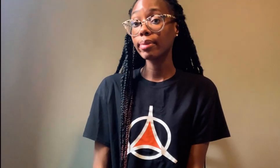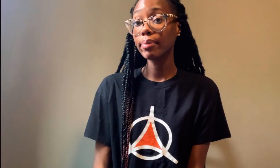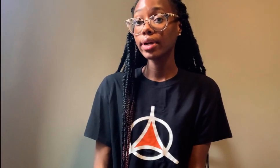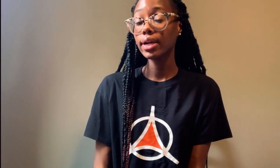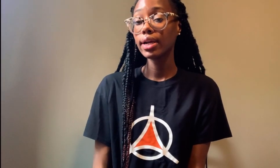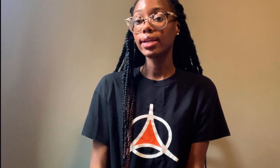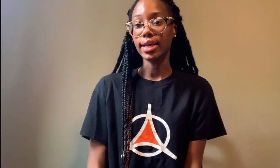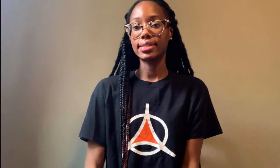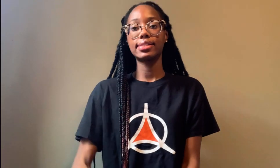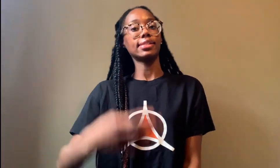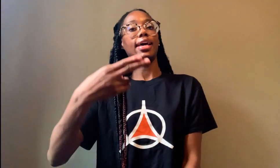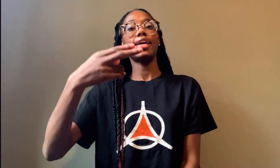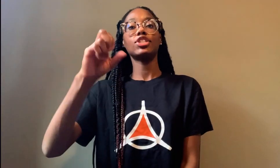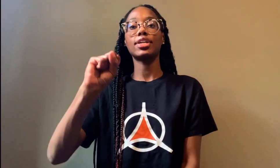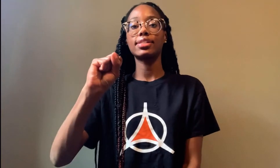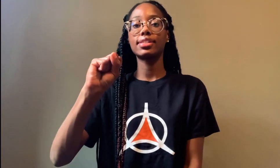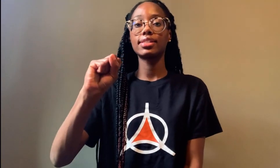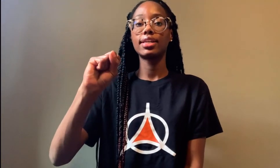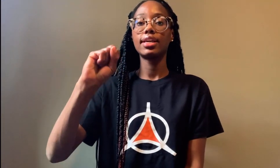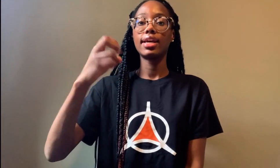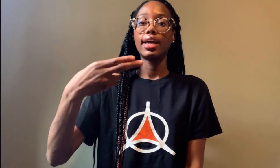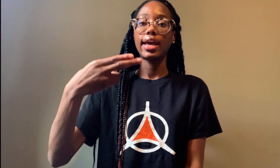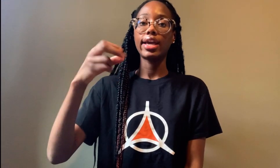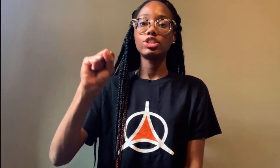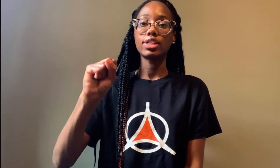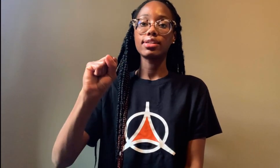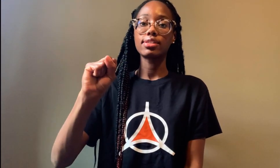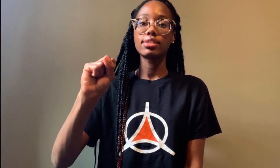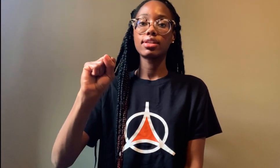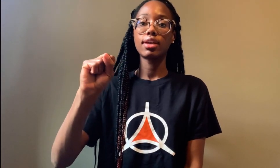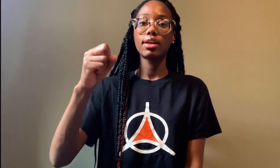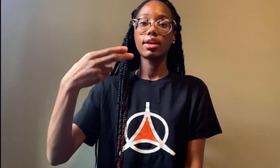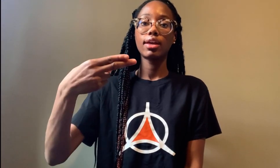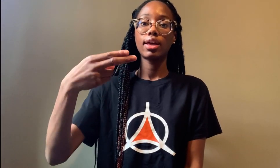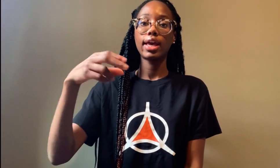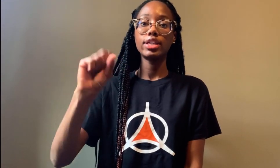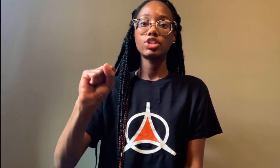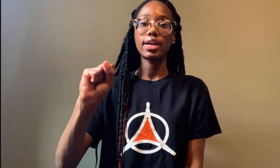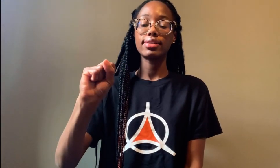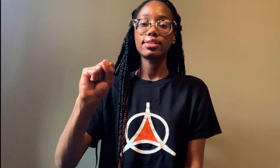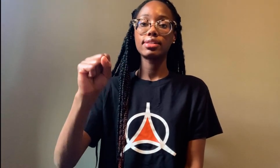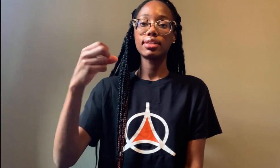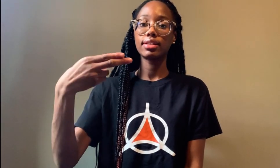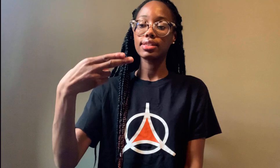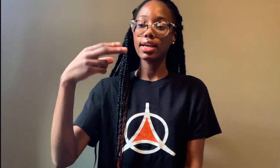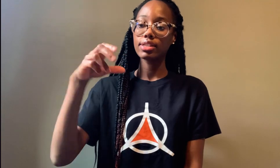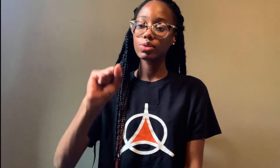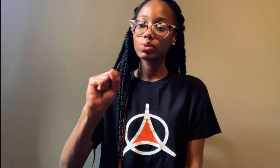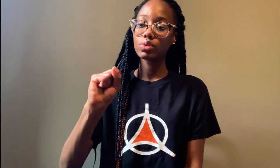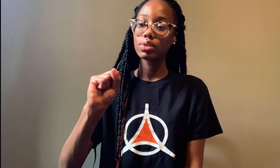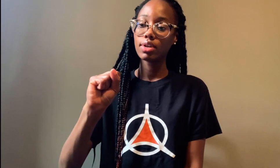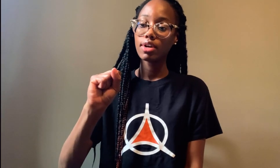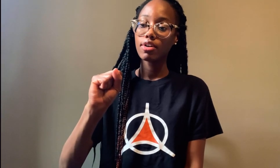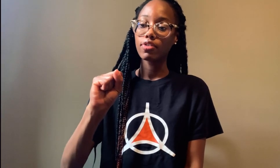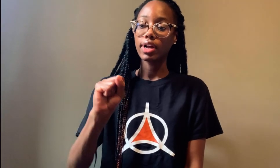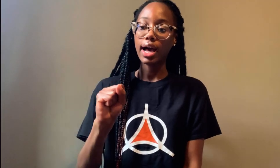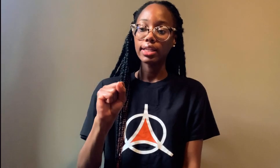remember? Yes. HS. HS. HS. That's high school. For